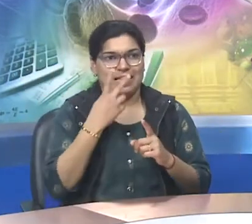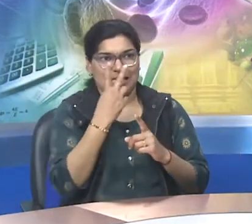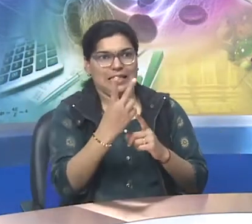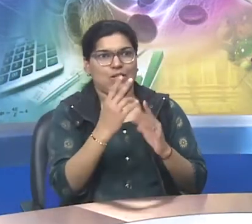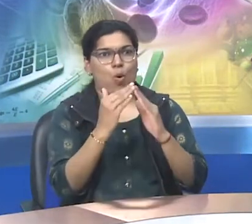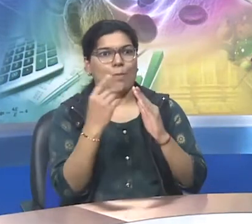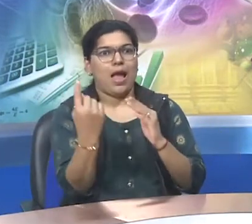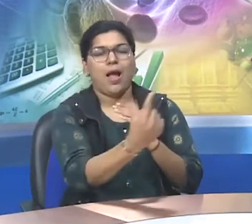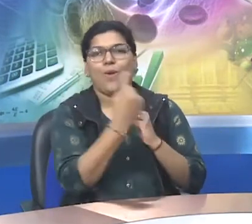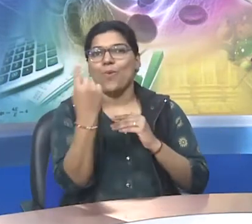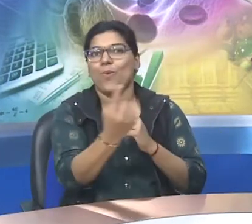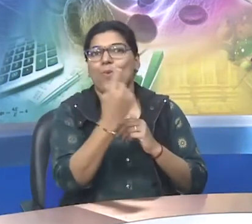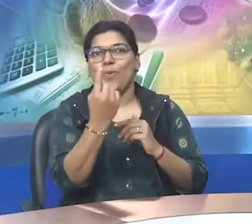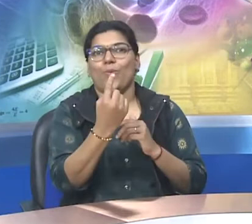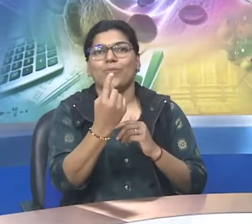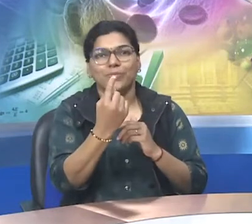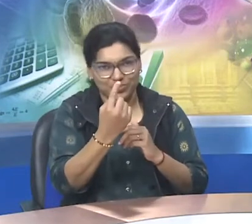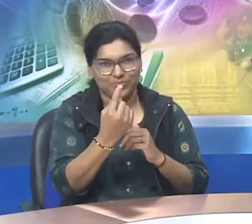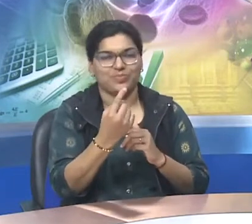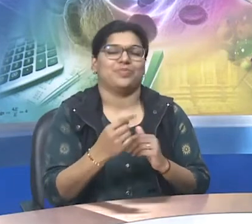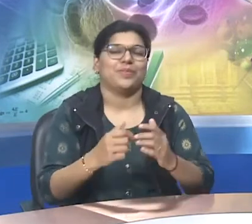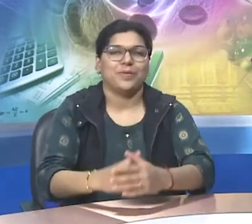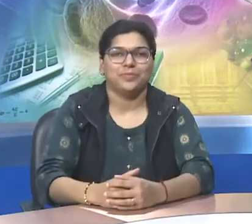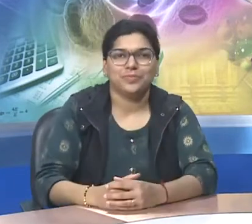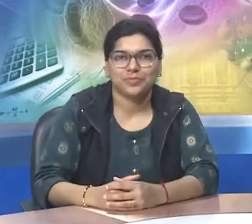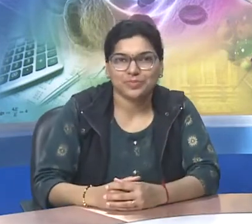So Kamala Das feels lonely.